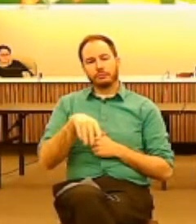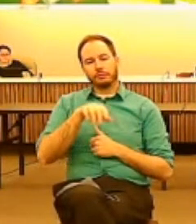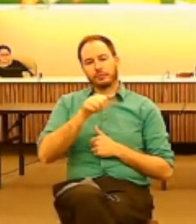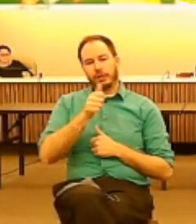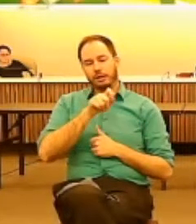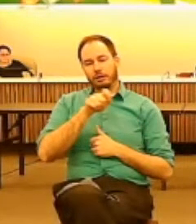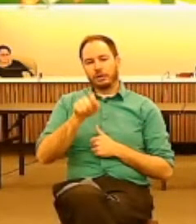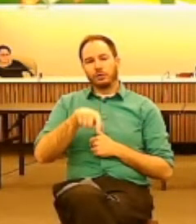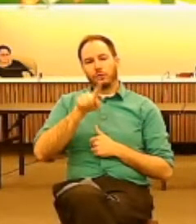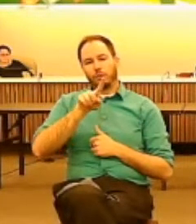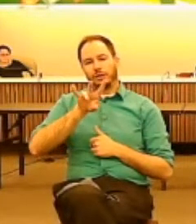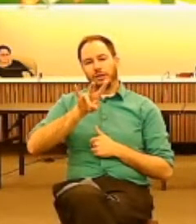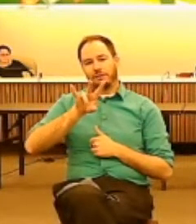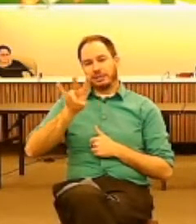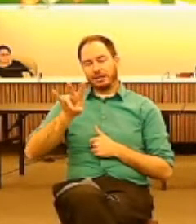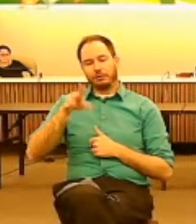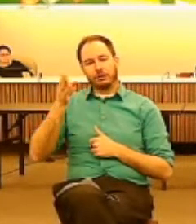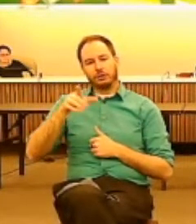number